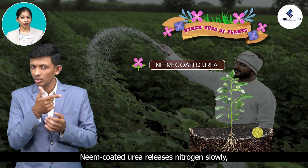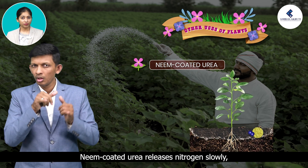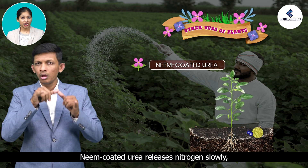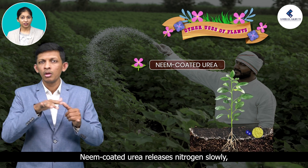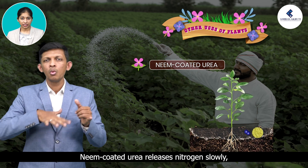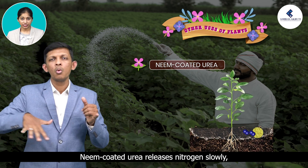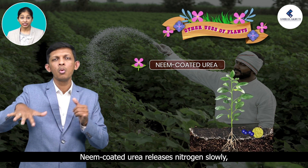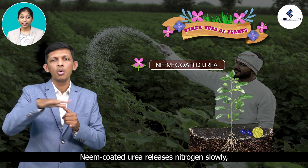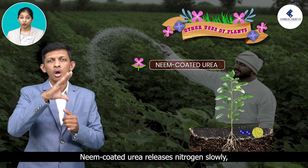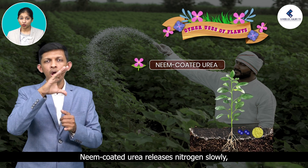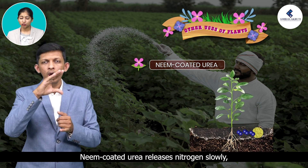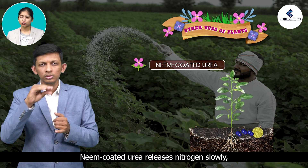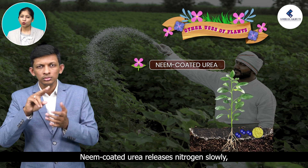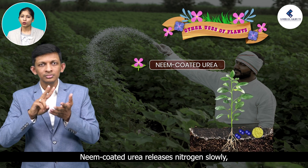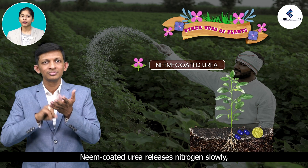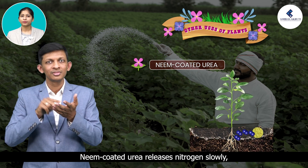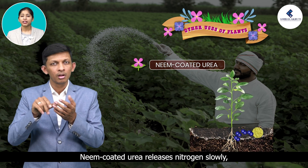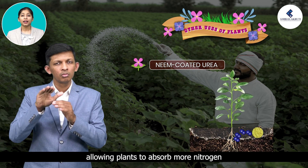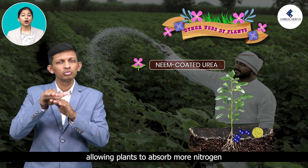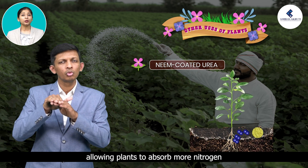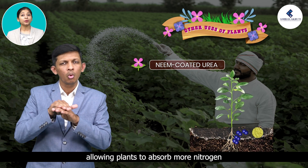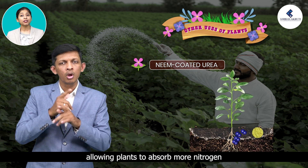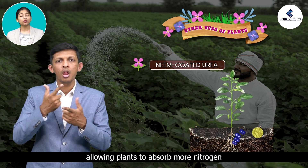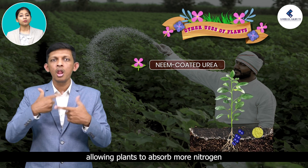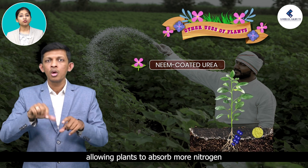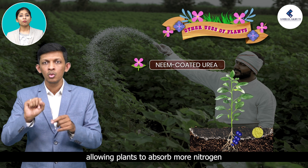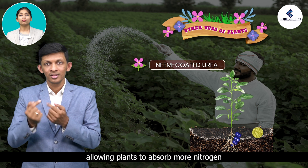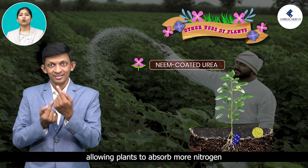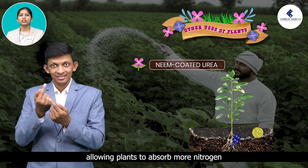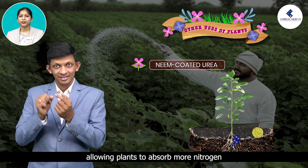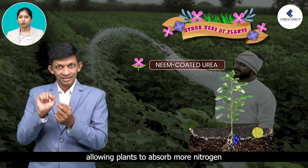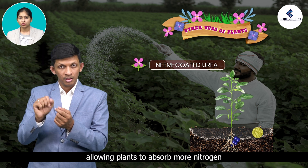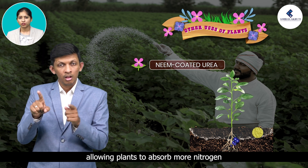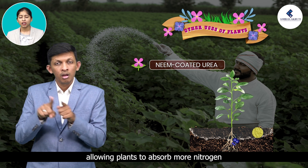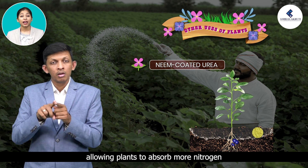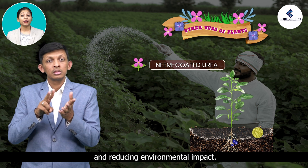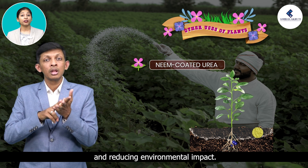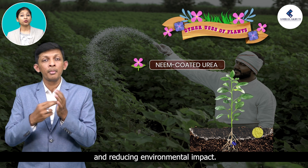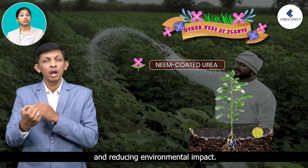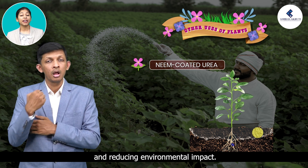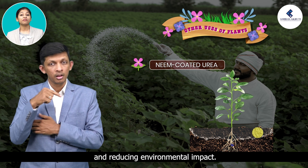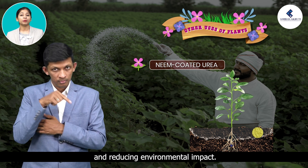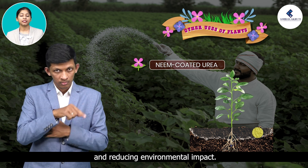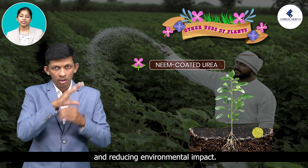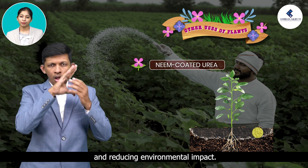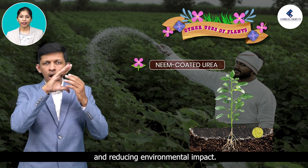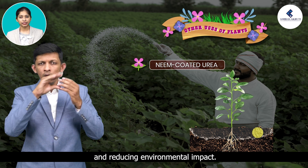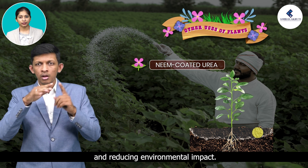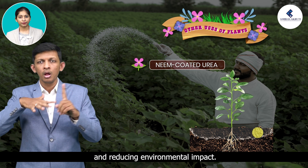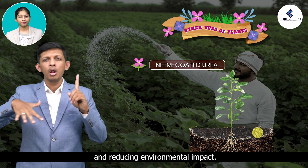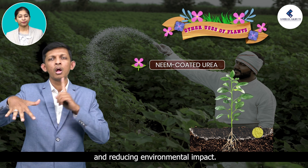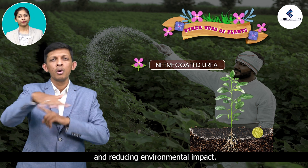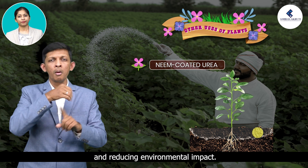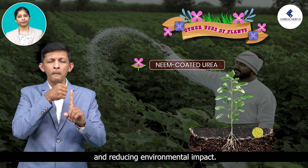Neem-coated urea releases nitrogen slowly, allowing plants to absorb more nitrogen and reducing environmental